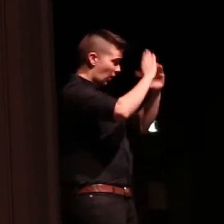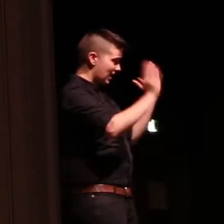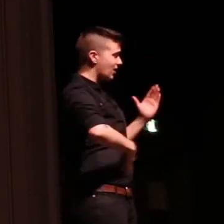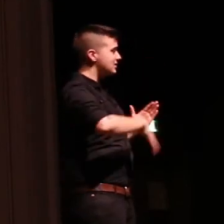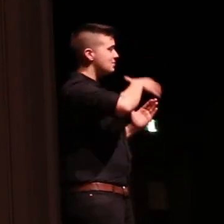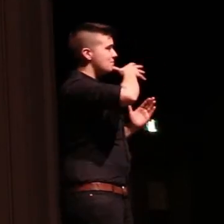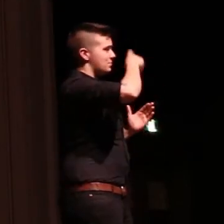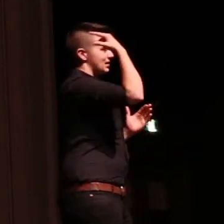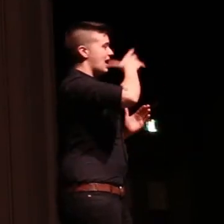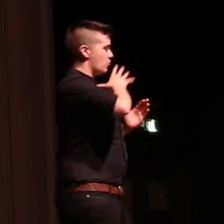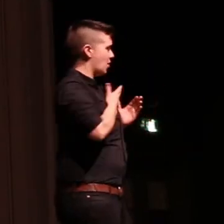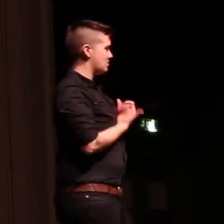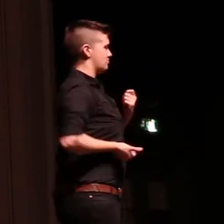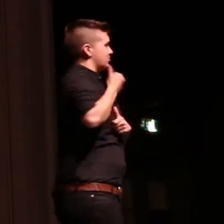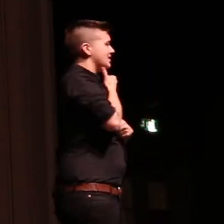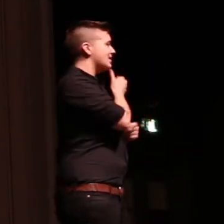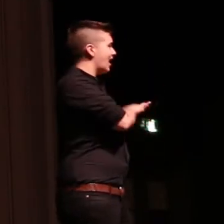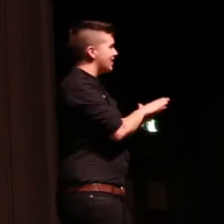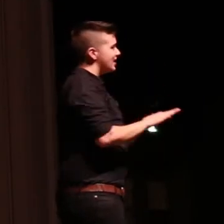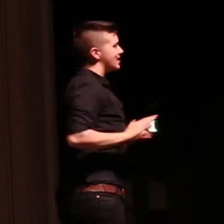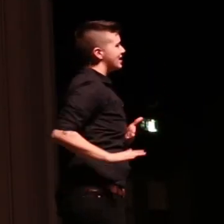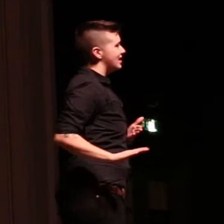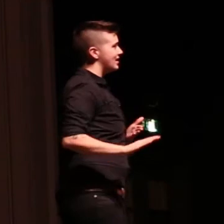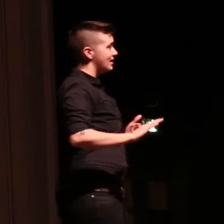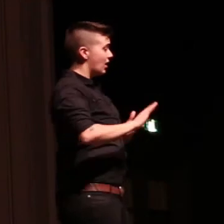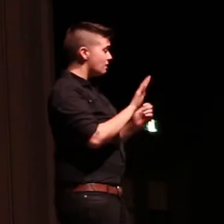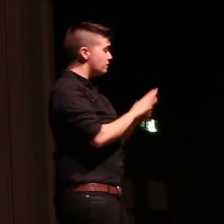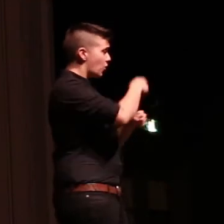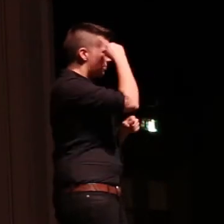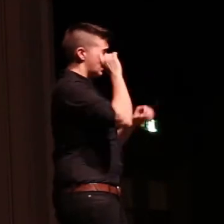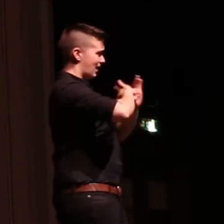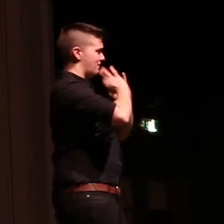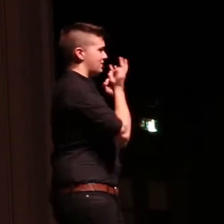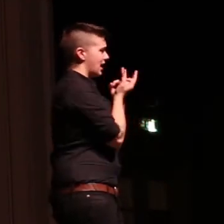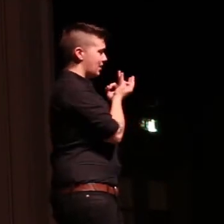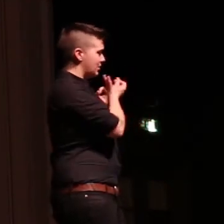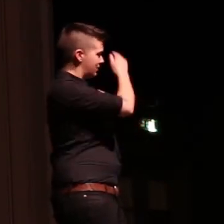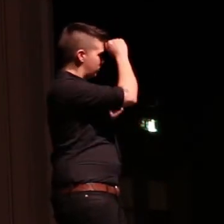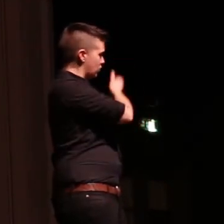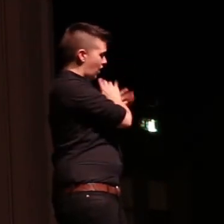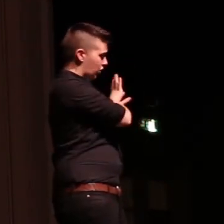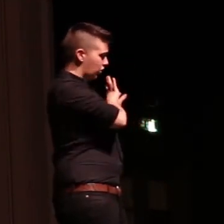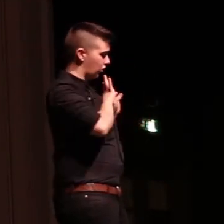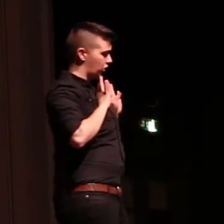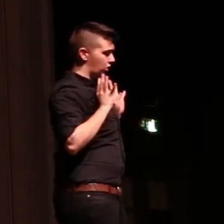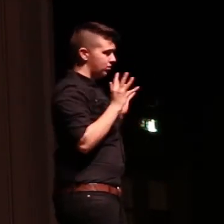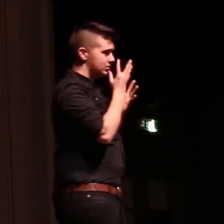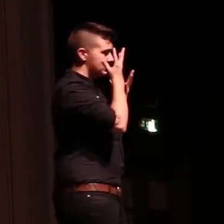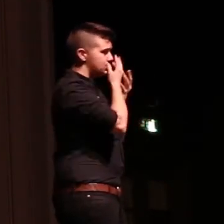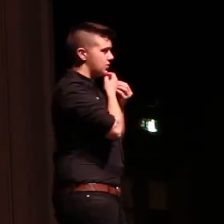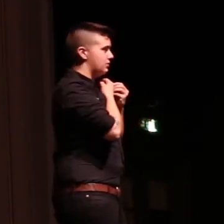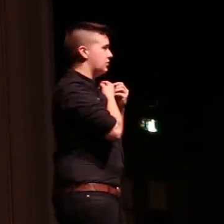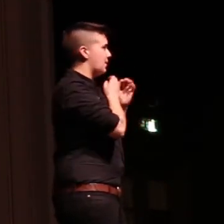black family has all its daughters intact, glistening in their first family glory like a row of